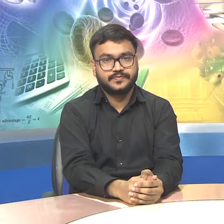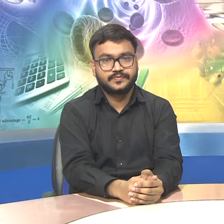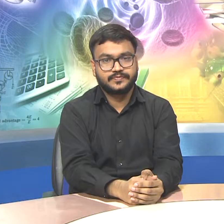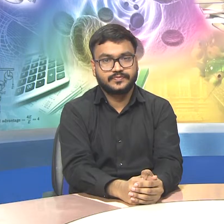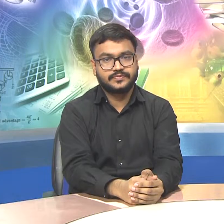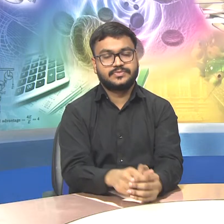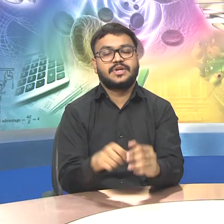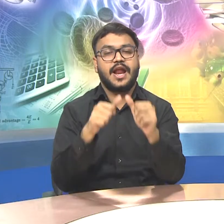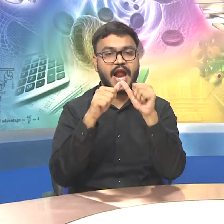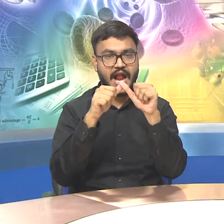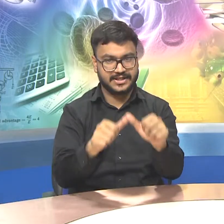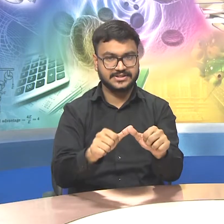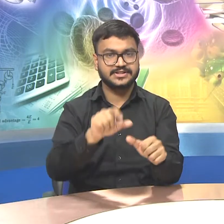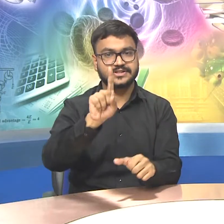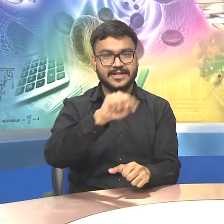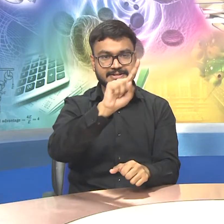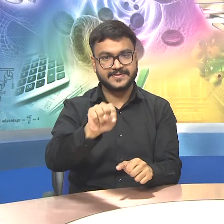And the answer is false.